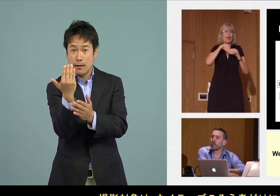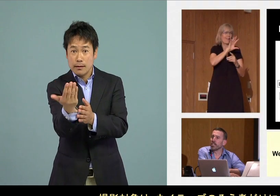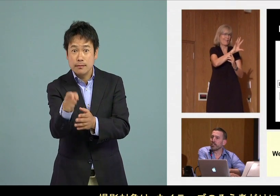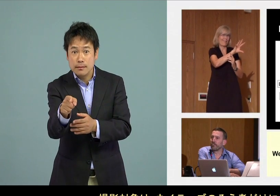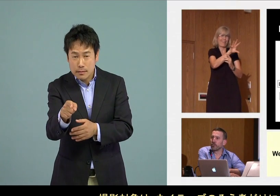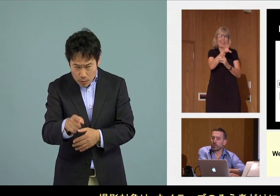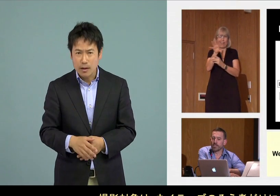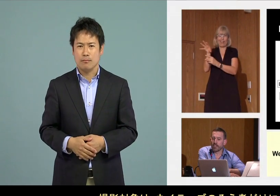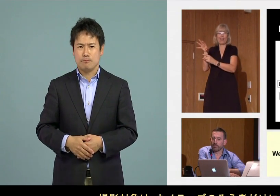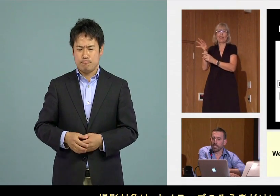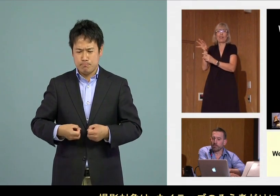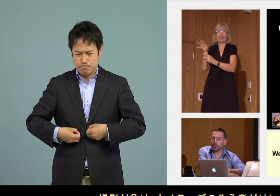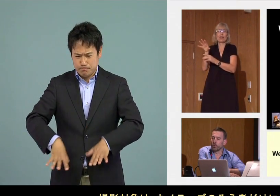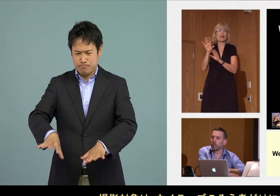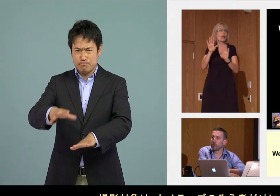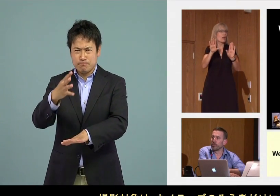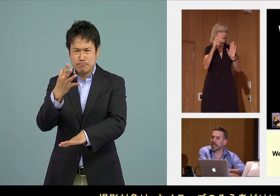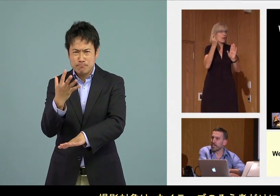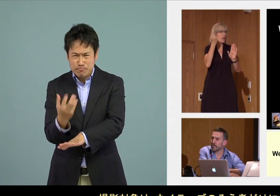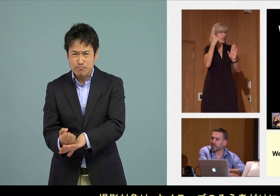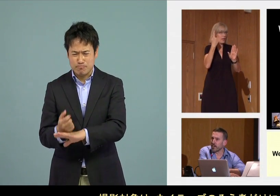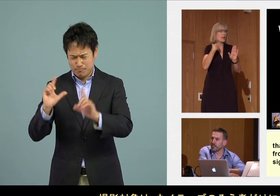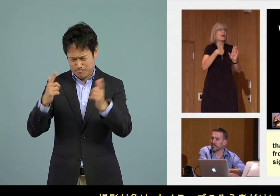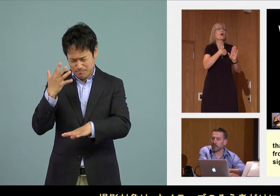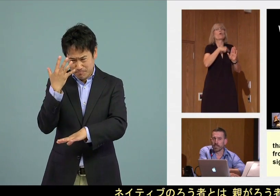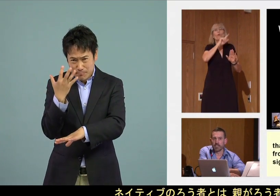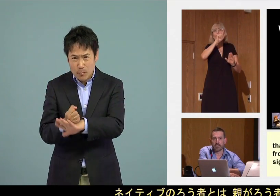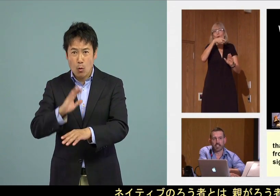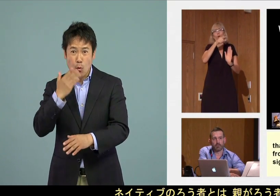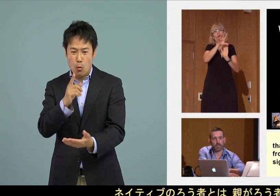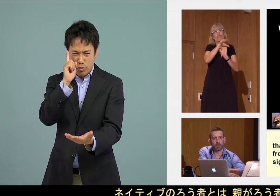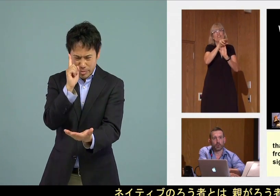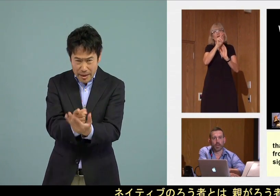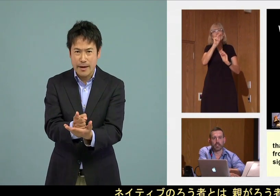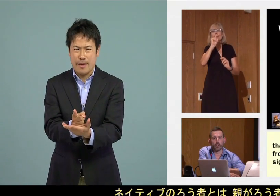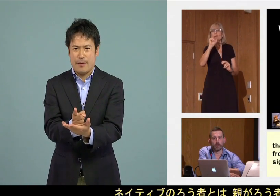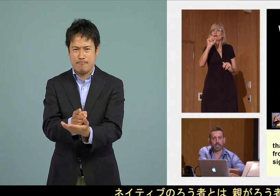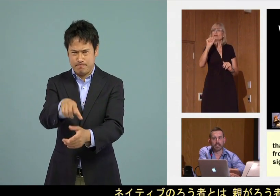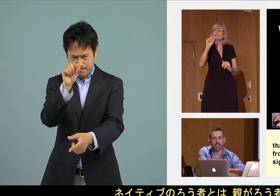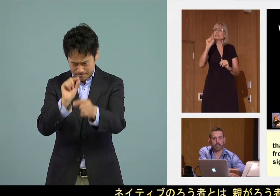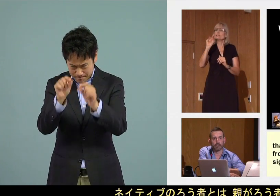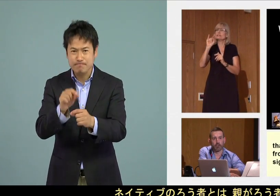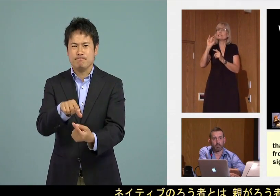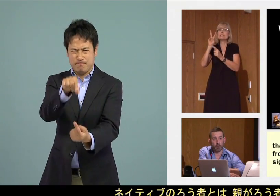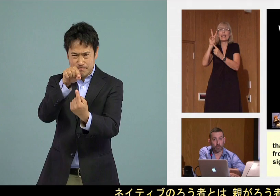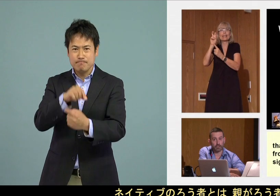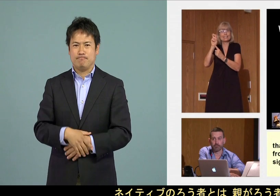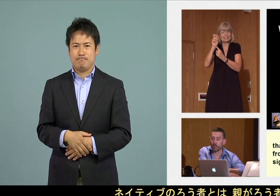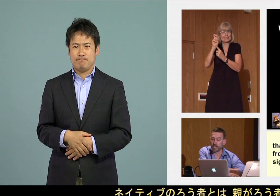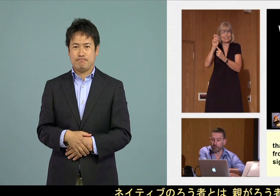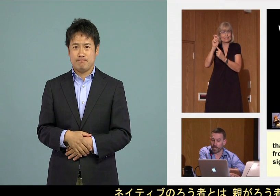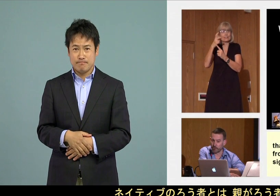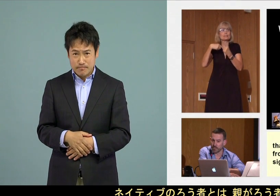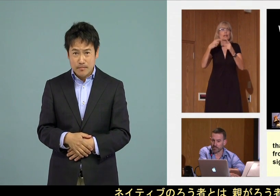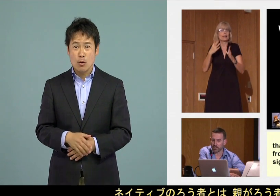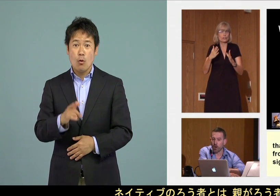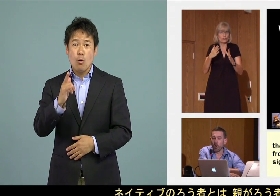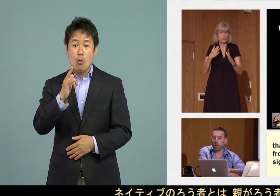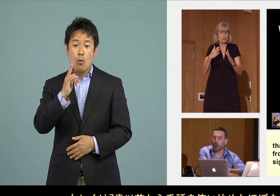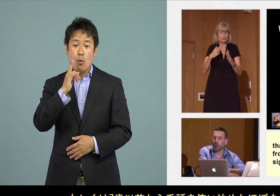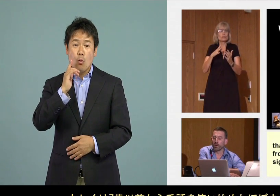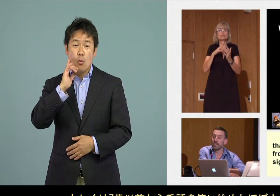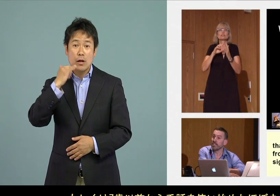We only filmed deaf people who were native signers. That means deaf people who had learnt BSL from birth, from deaf